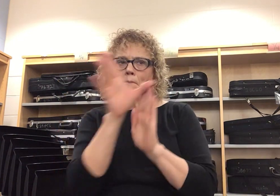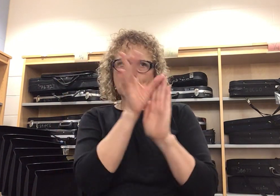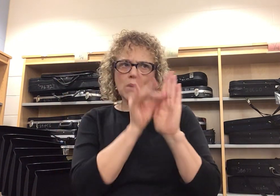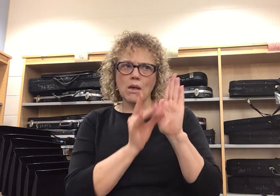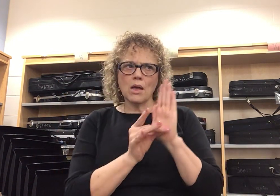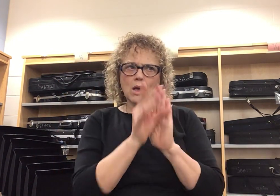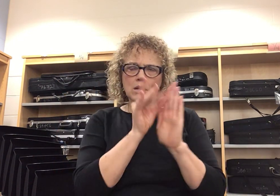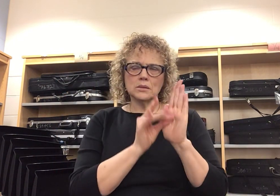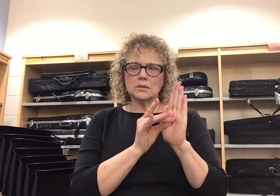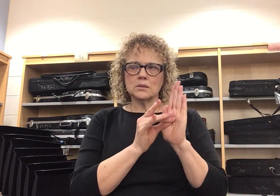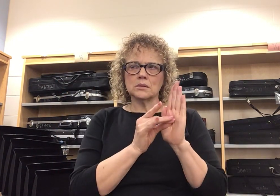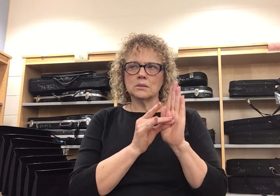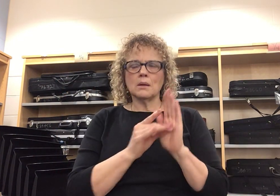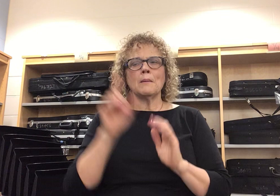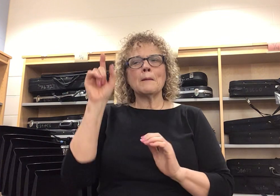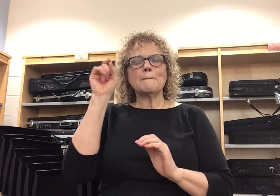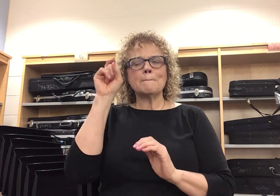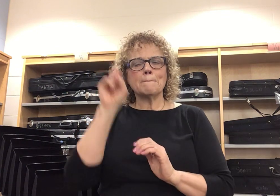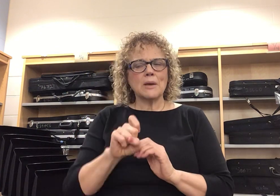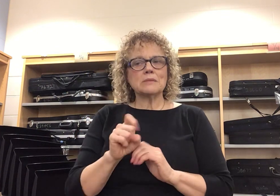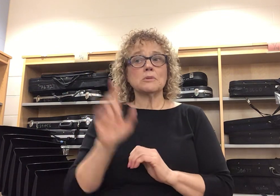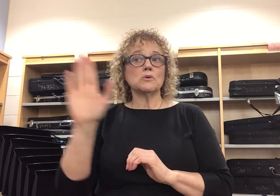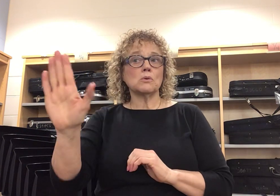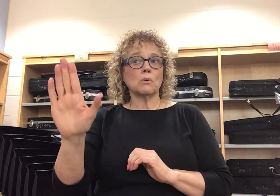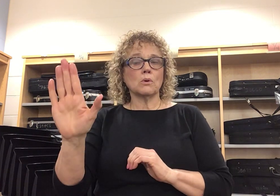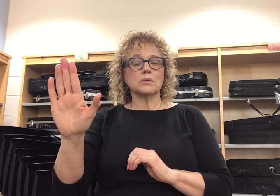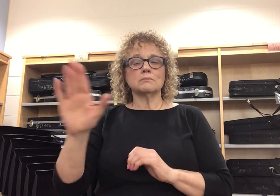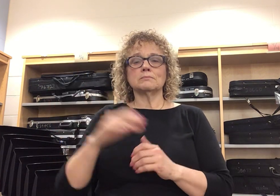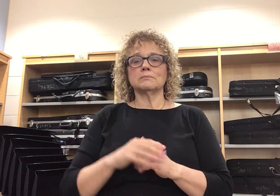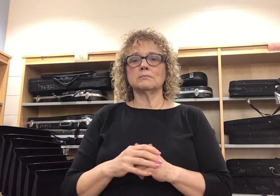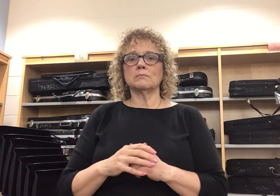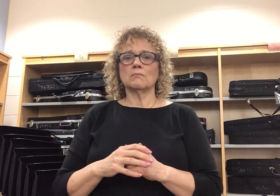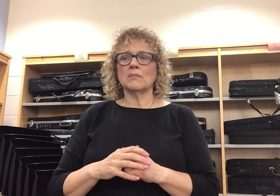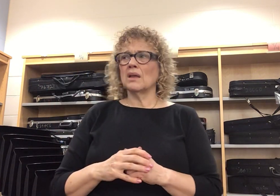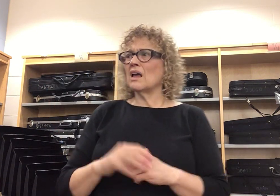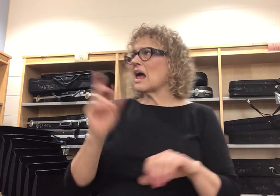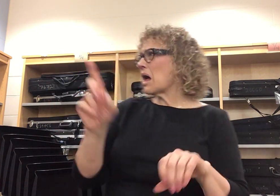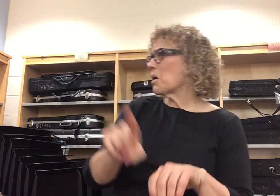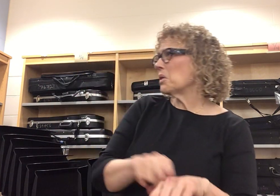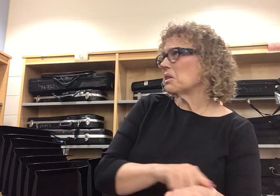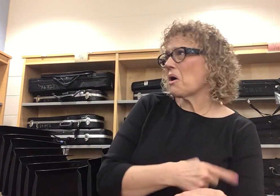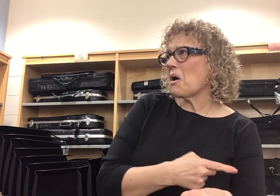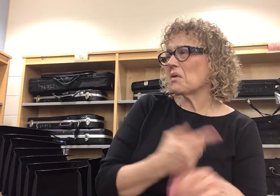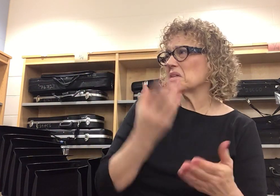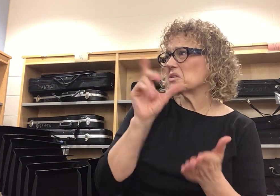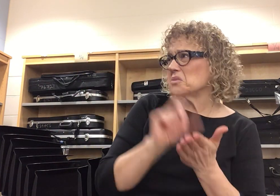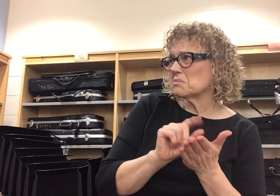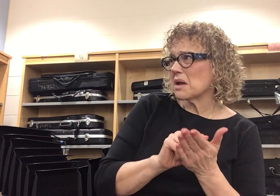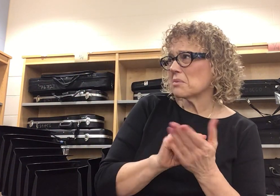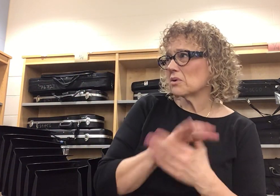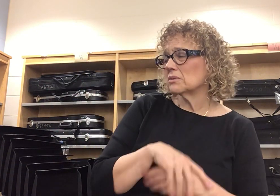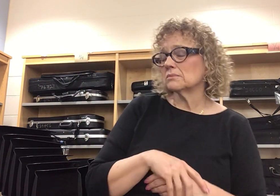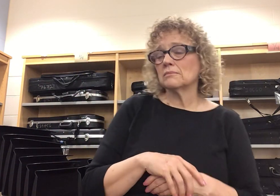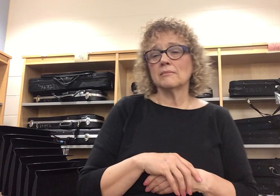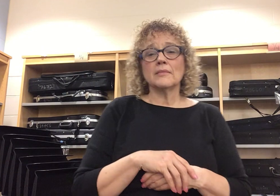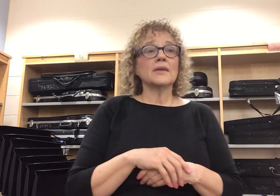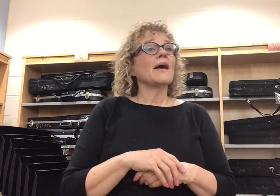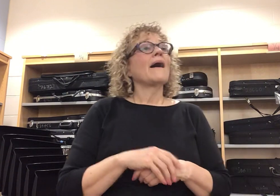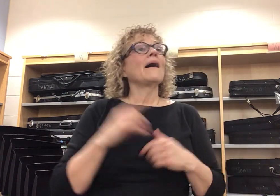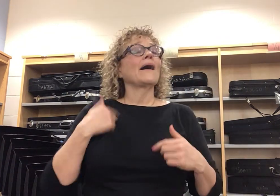creation, okay? Jonathan? How long is this newspaper supposed to be? I'm going to give you a sheet of guidelines, and it has